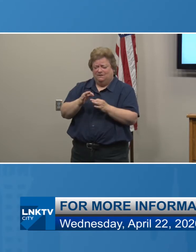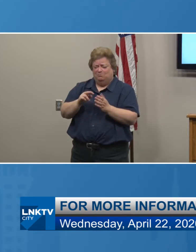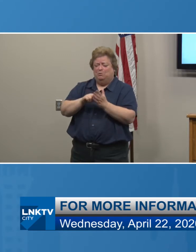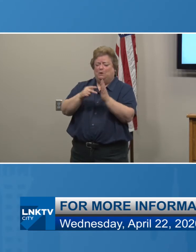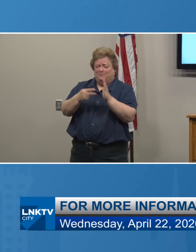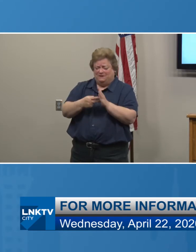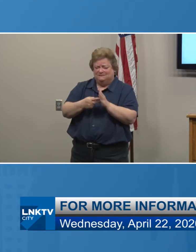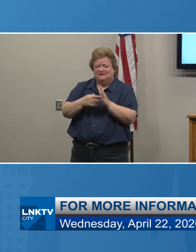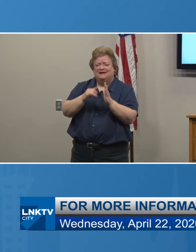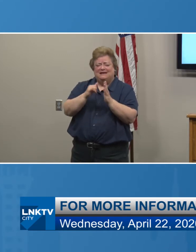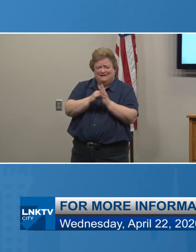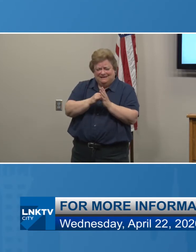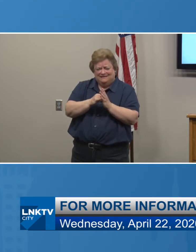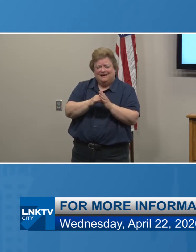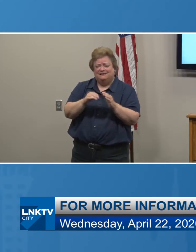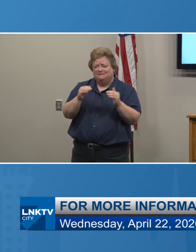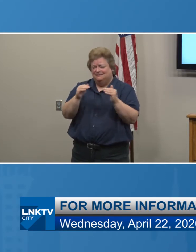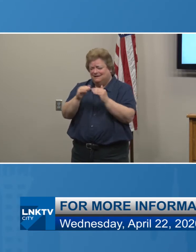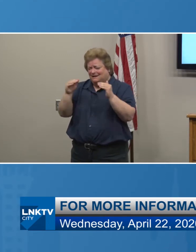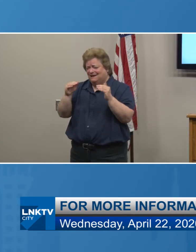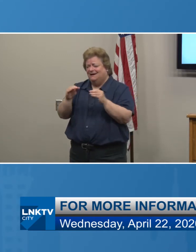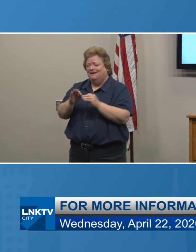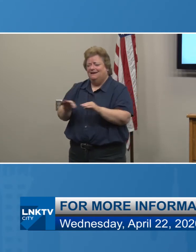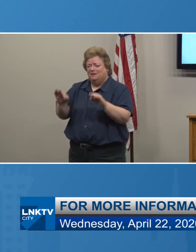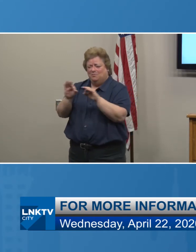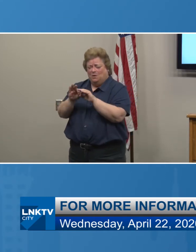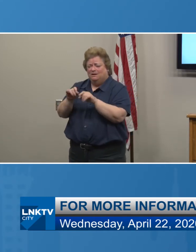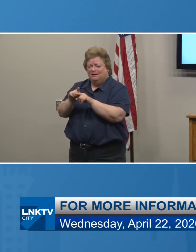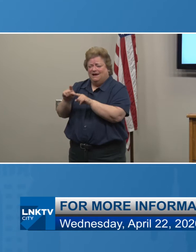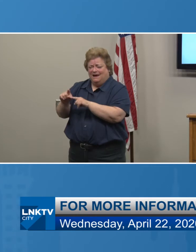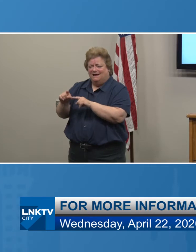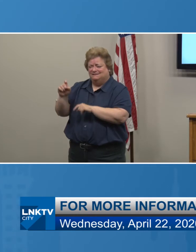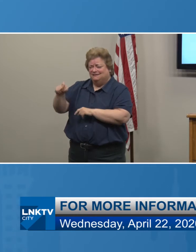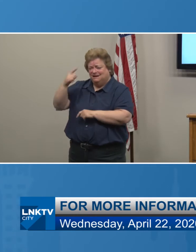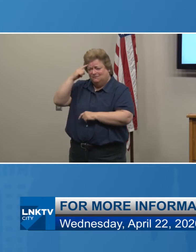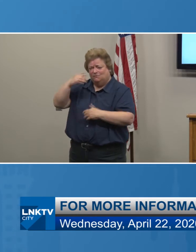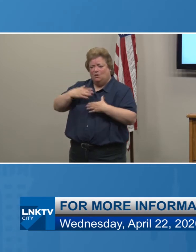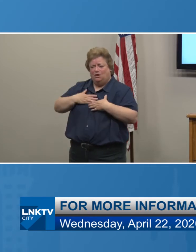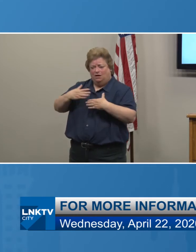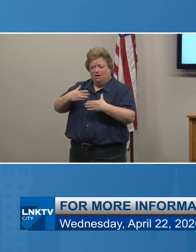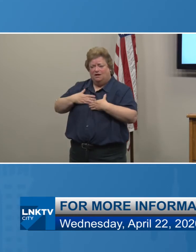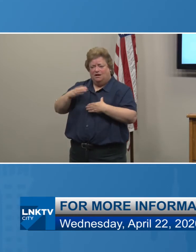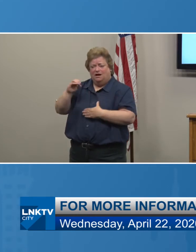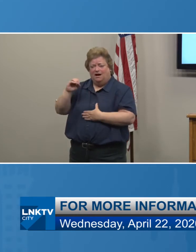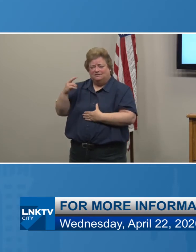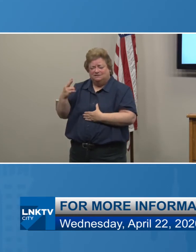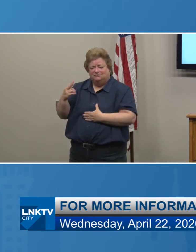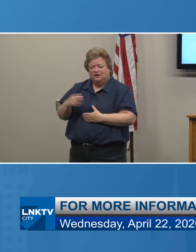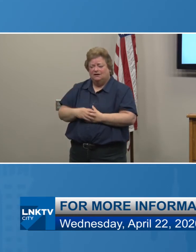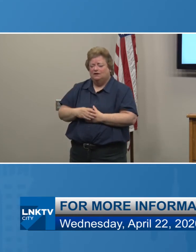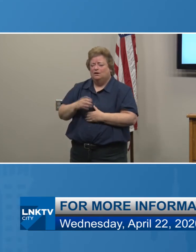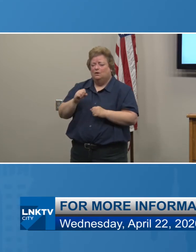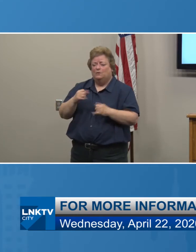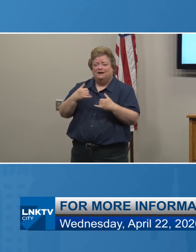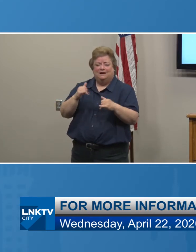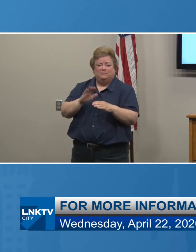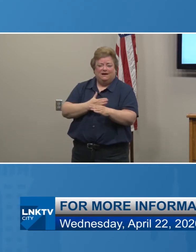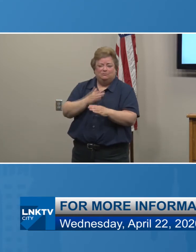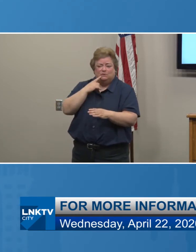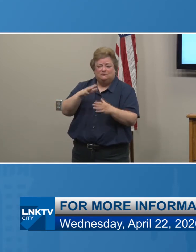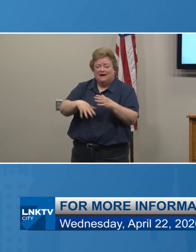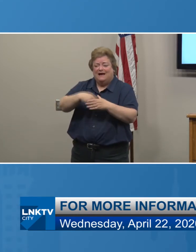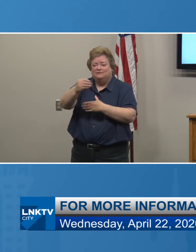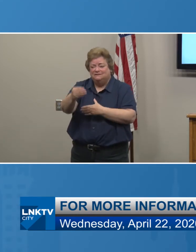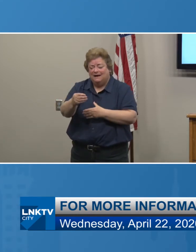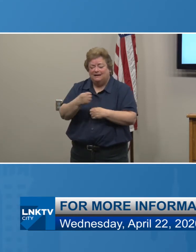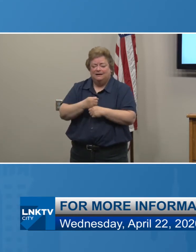as vital as our need for oxygen. We can check on our neighbors, play music outdoors for others, make masks,